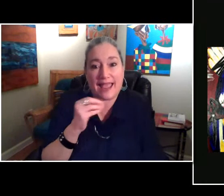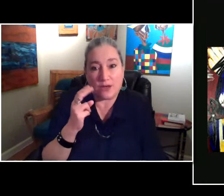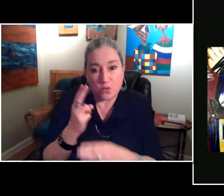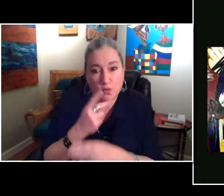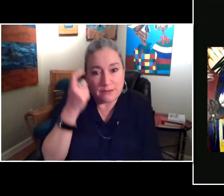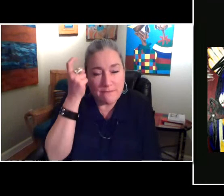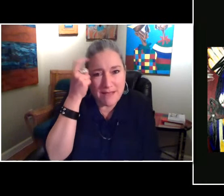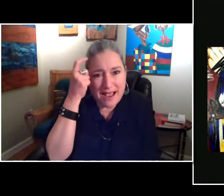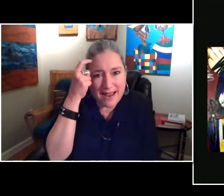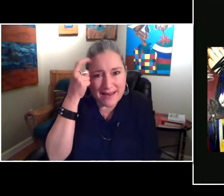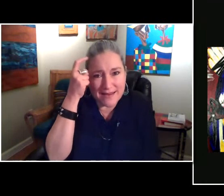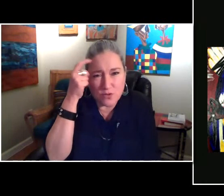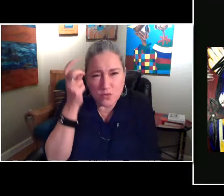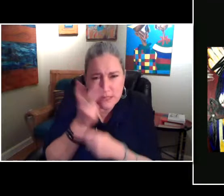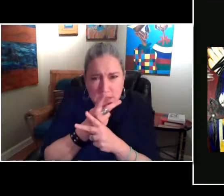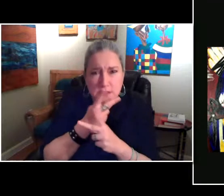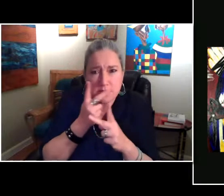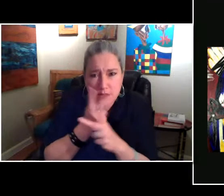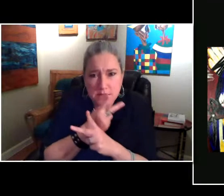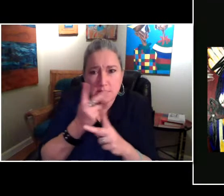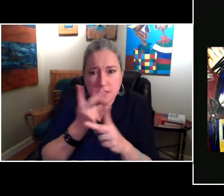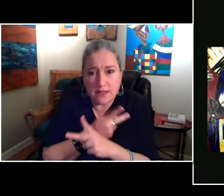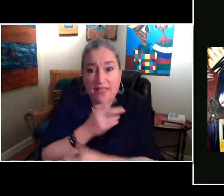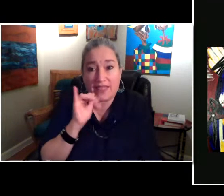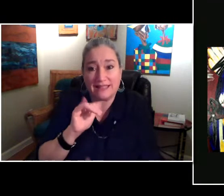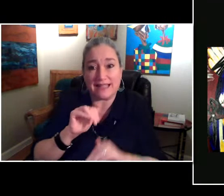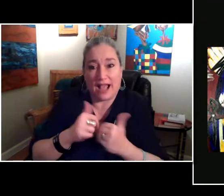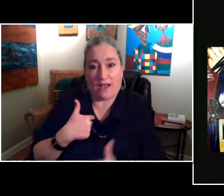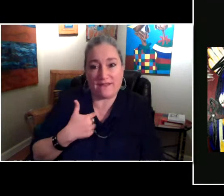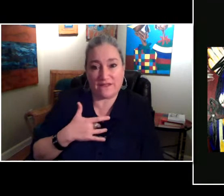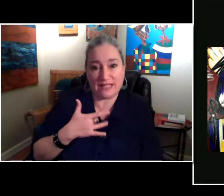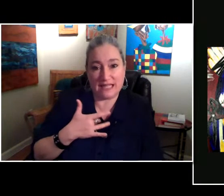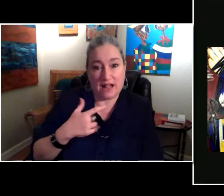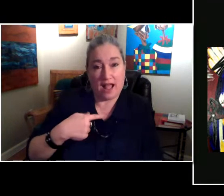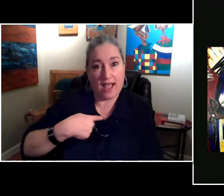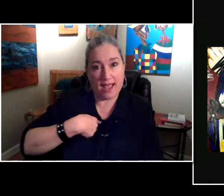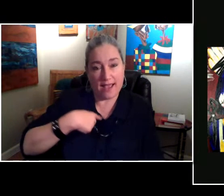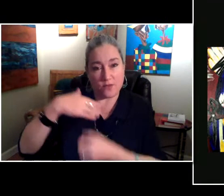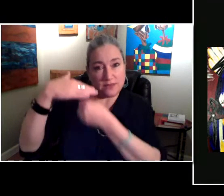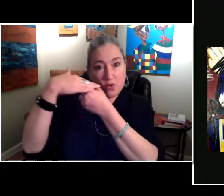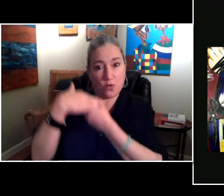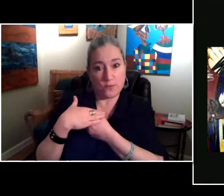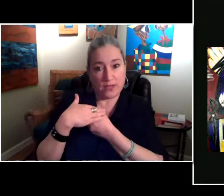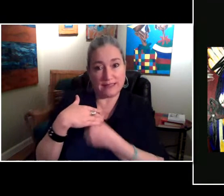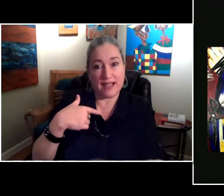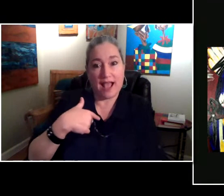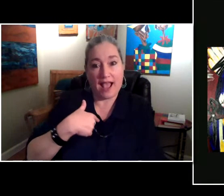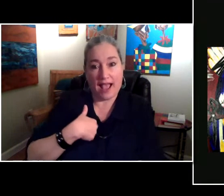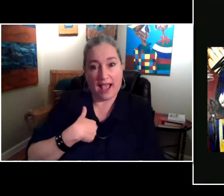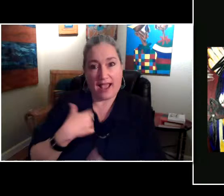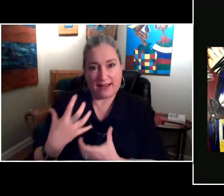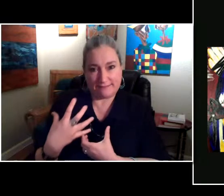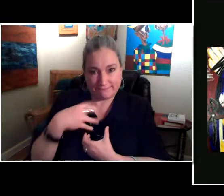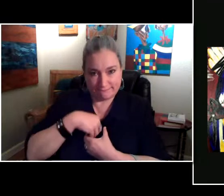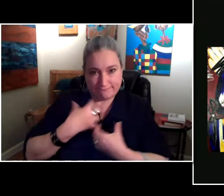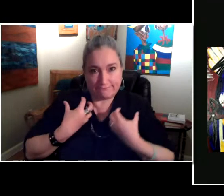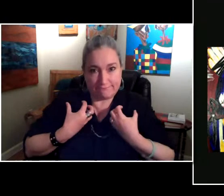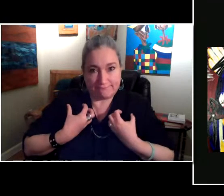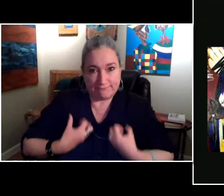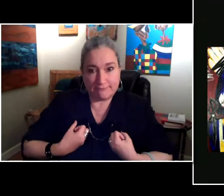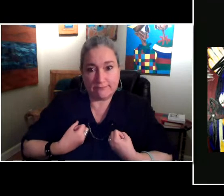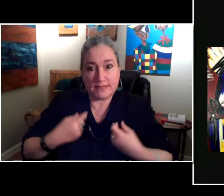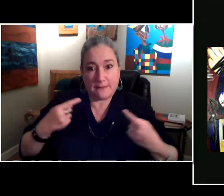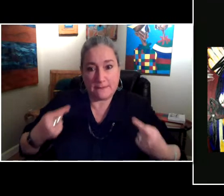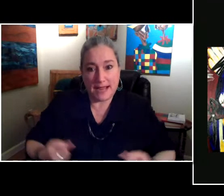They didn't want me to use my hands. I was forced to put my hands away and use my mind to figure things out. And that's how